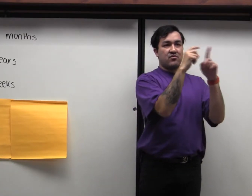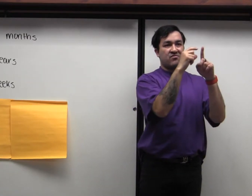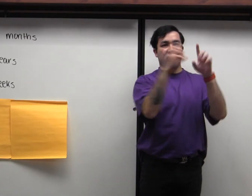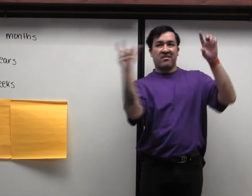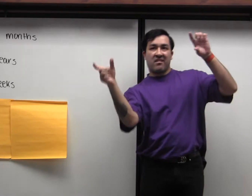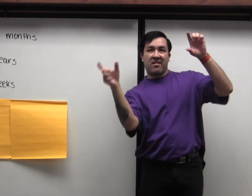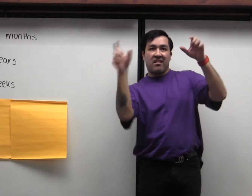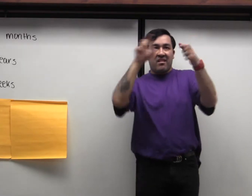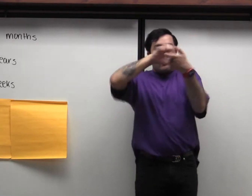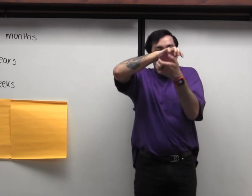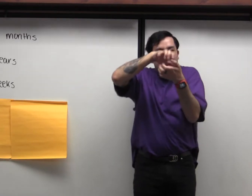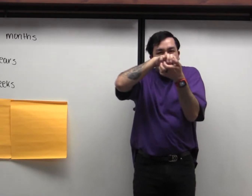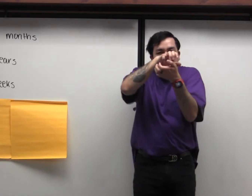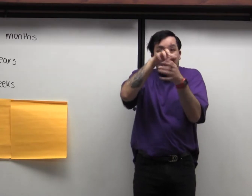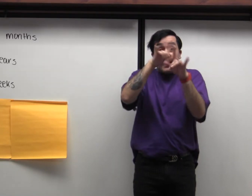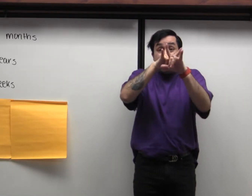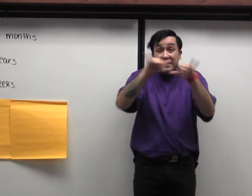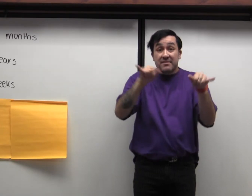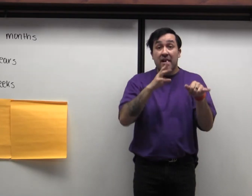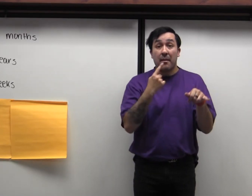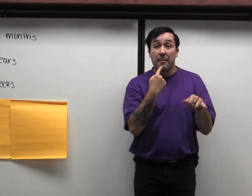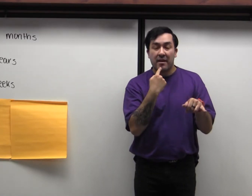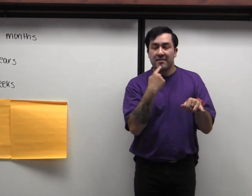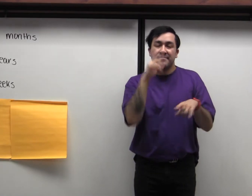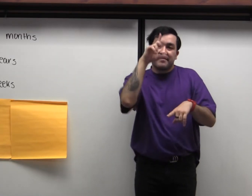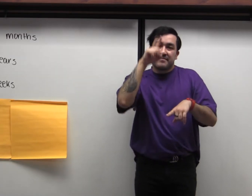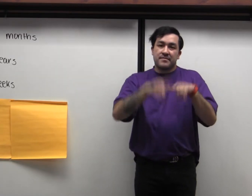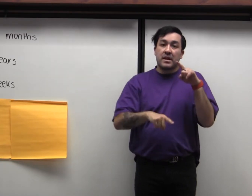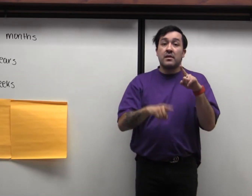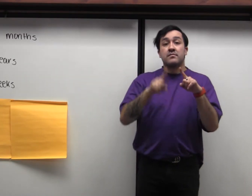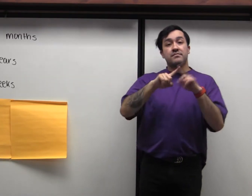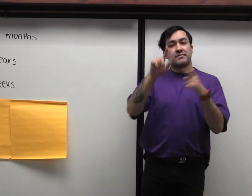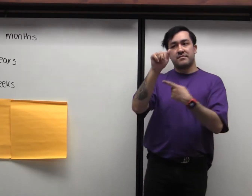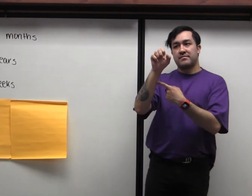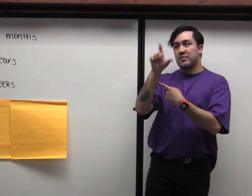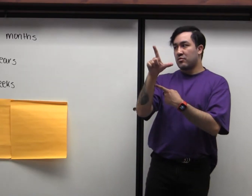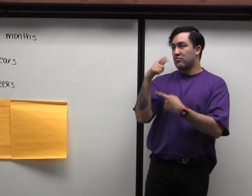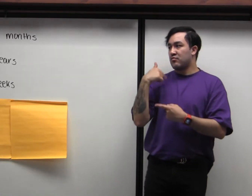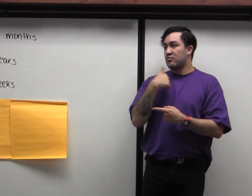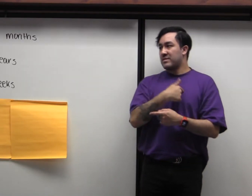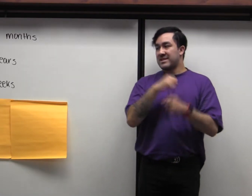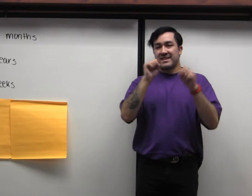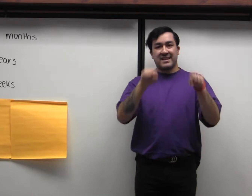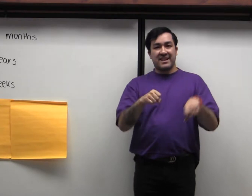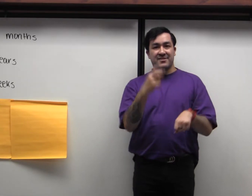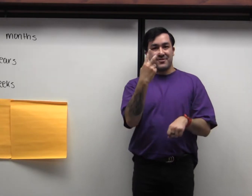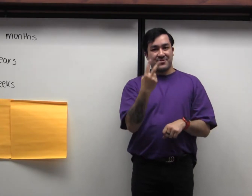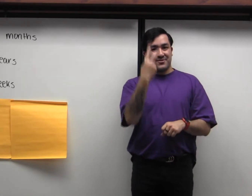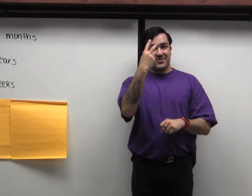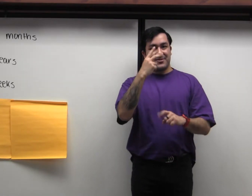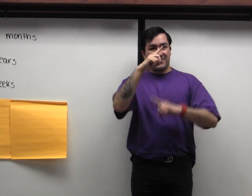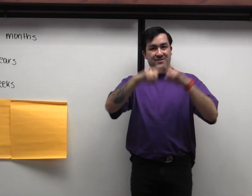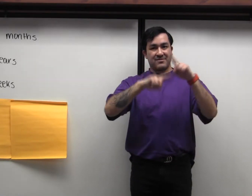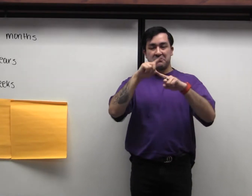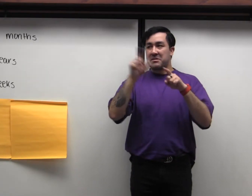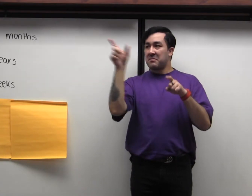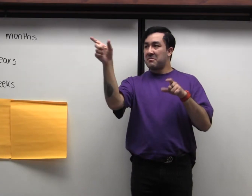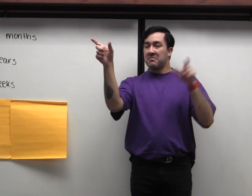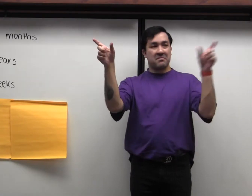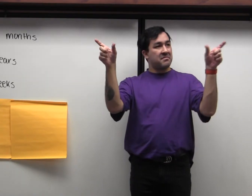rare to exist in spoken languages to actually confuse them and say them at the same time. It is possible, but most of the time you can't.